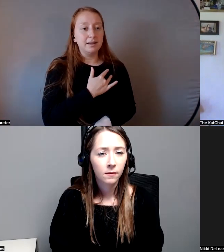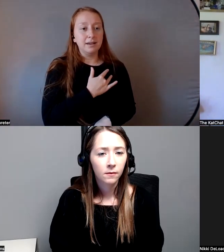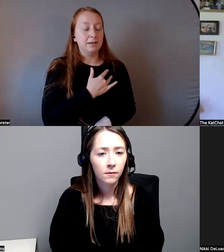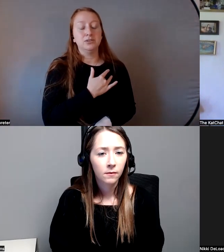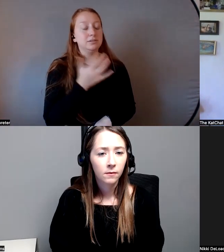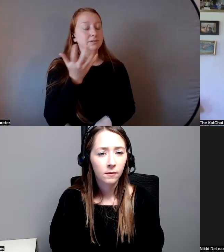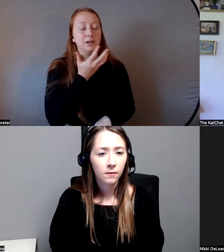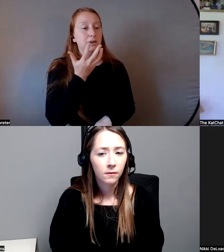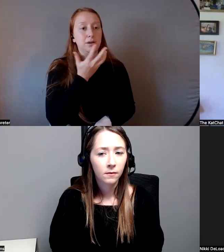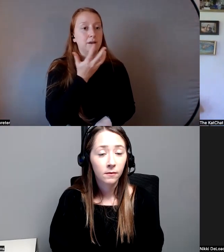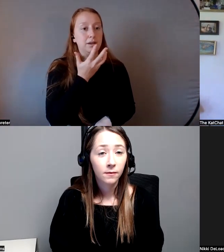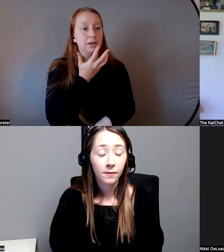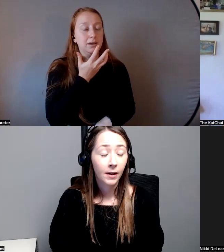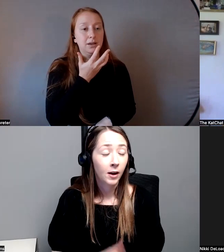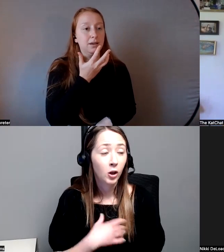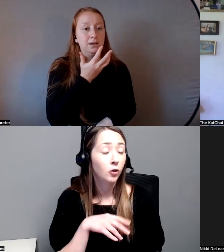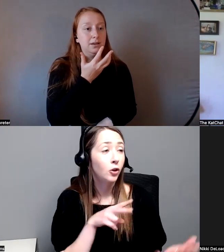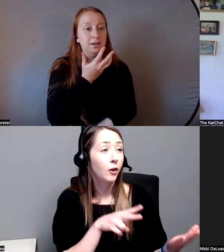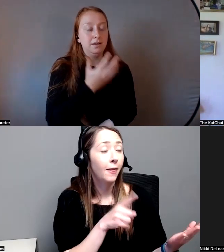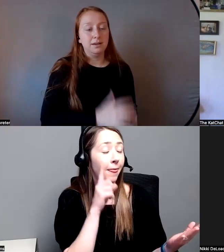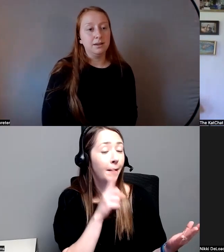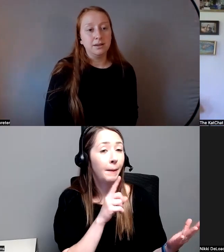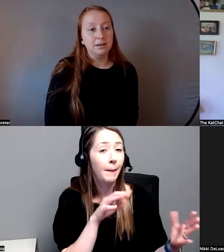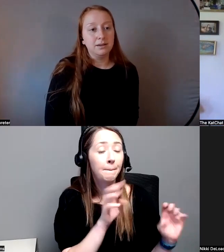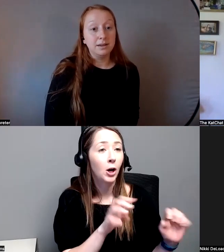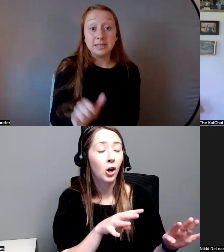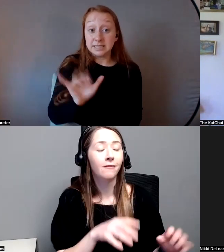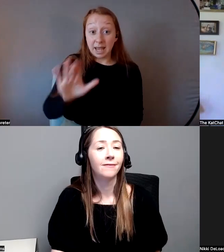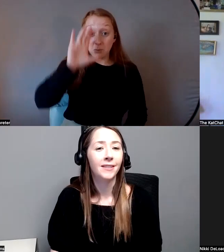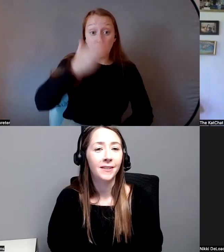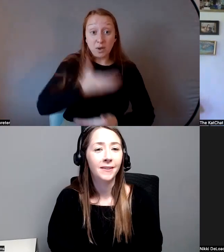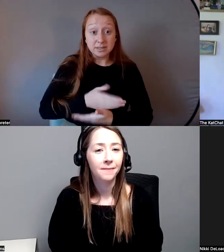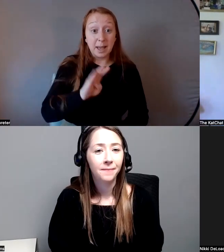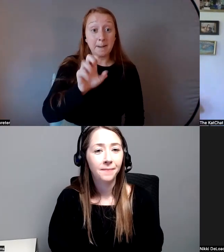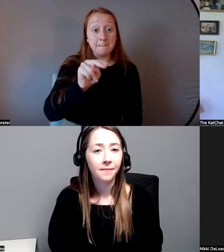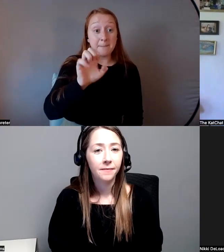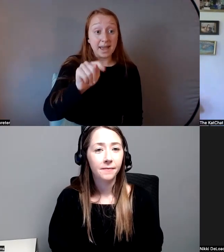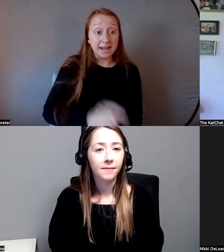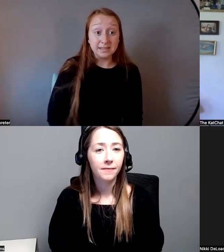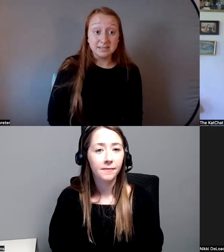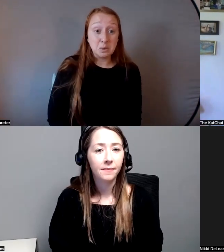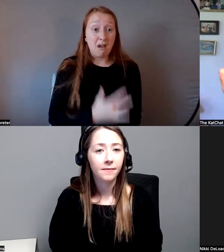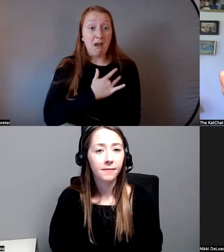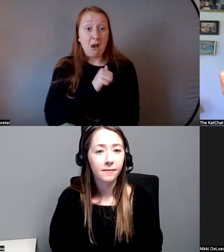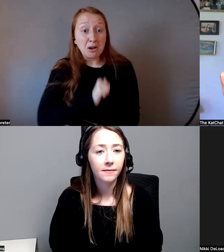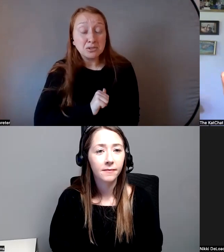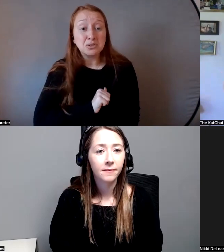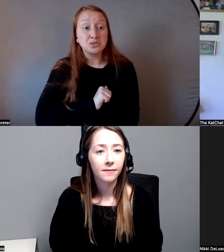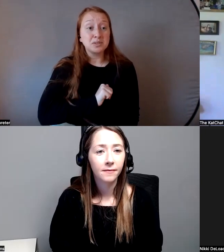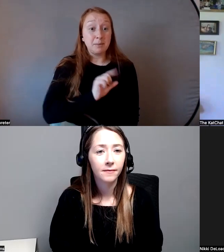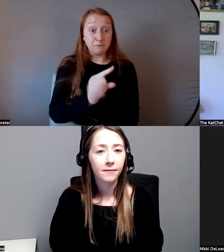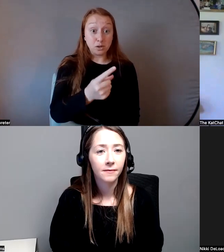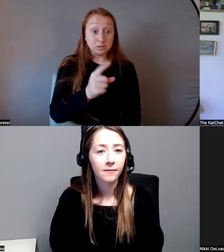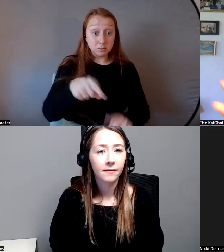wow. You're a King miracle. Switzerland. I mean, your son, Bennet, first heart surgery was when he was a